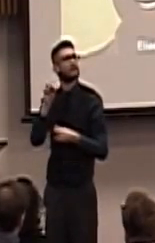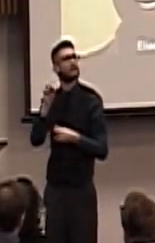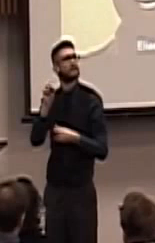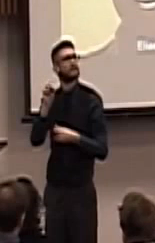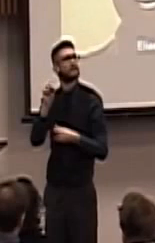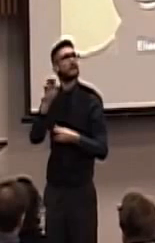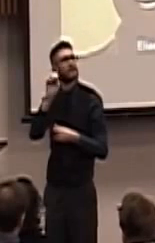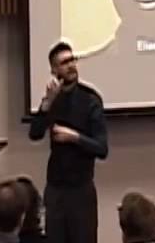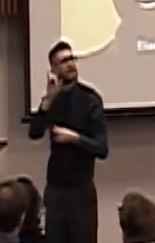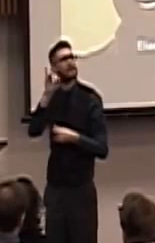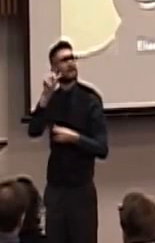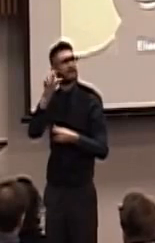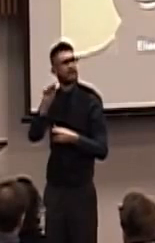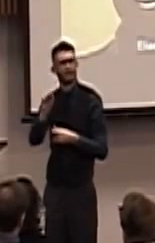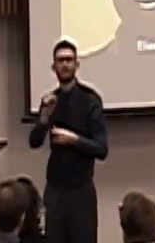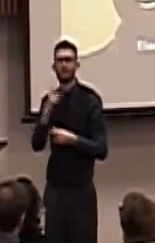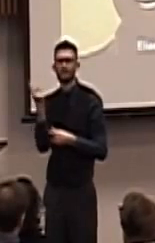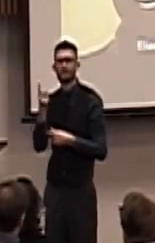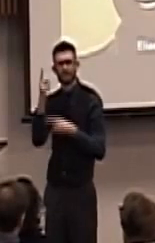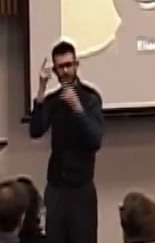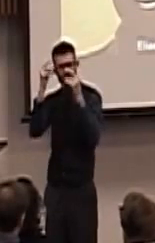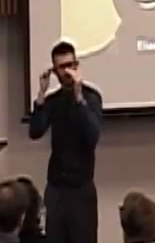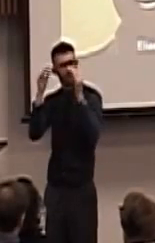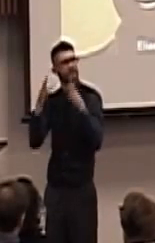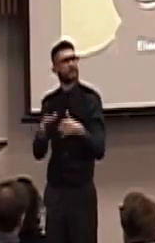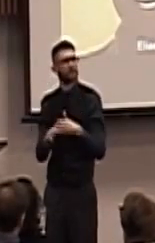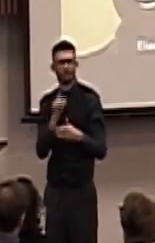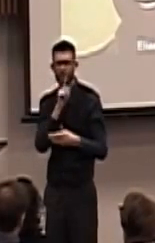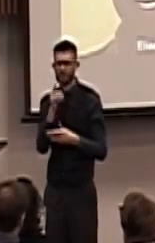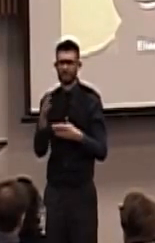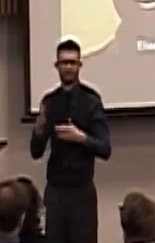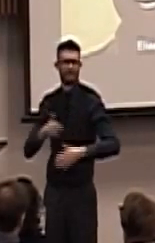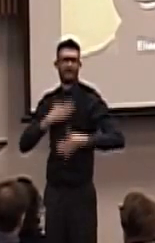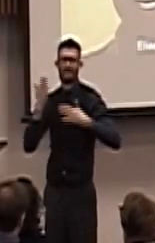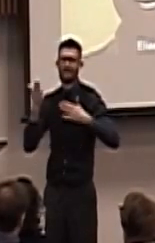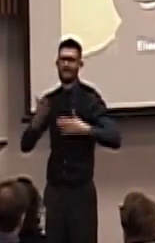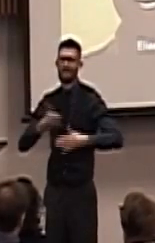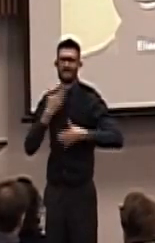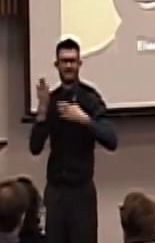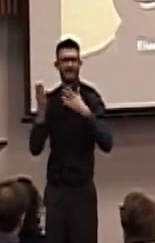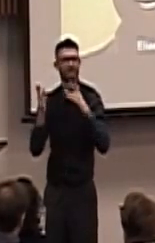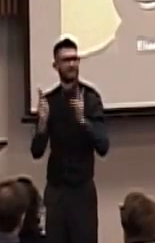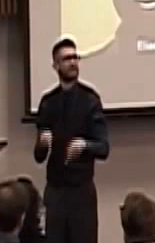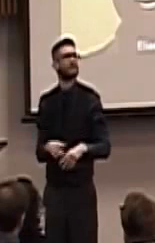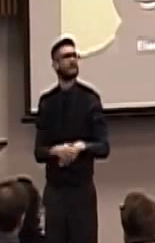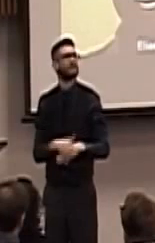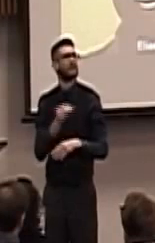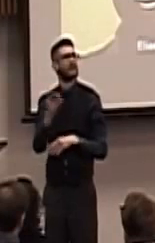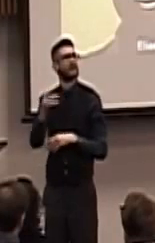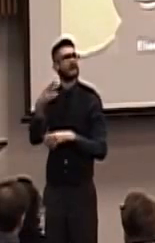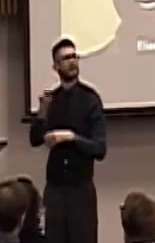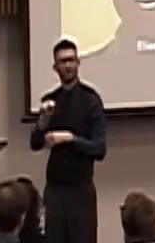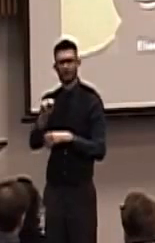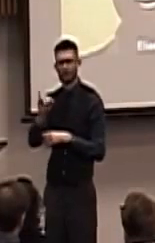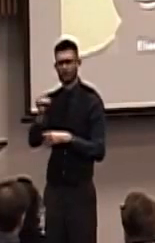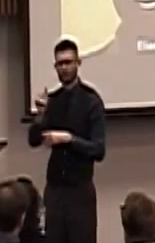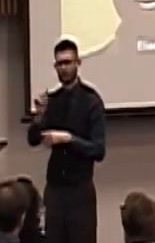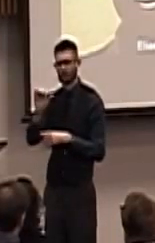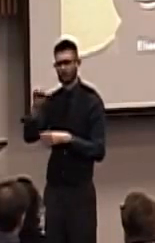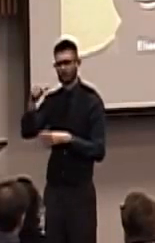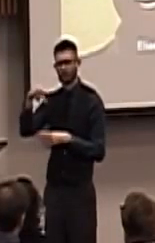the teachers, and he's just a joy to be around. Love this brother. John Jock is